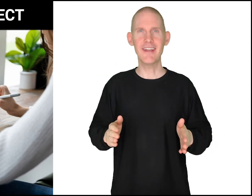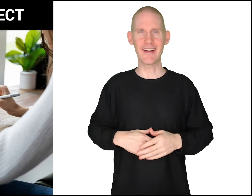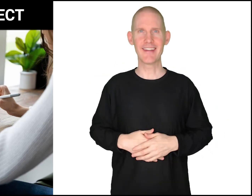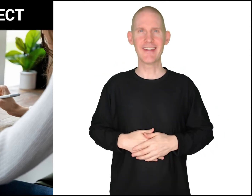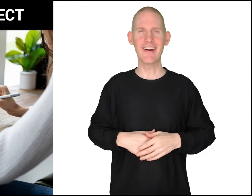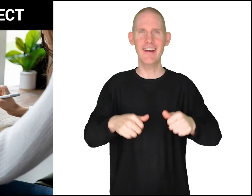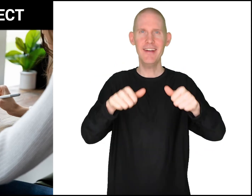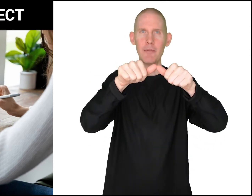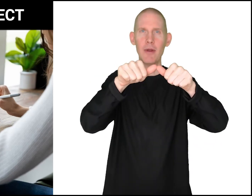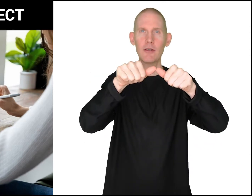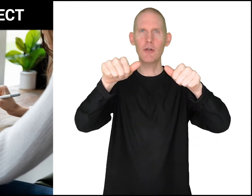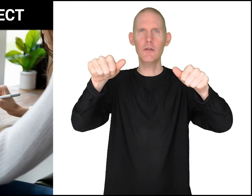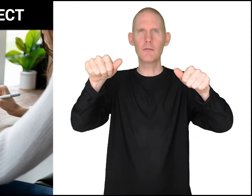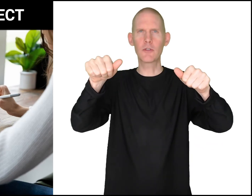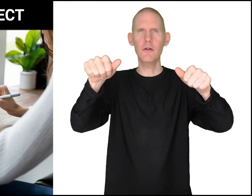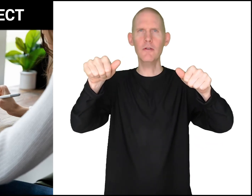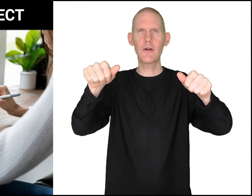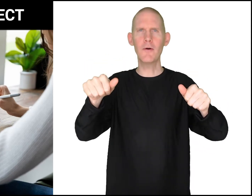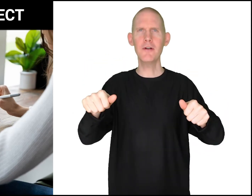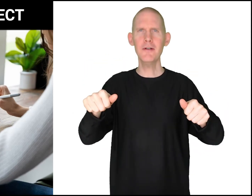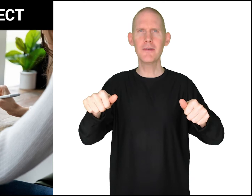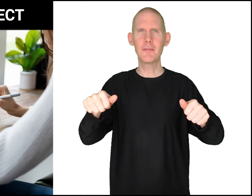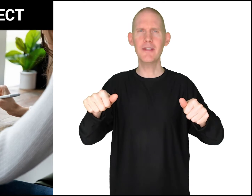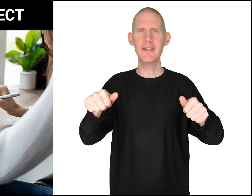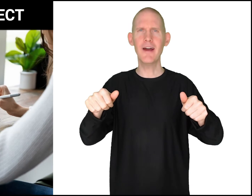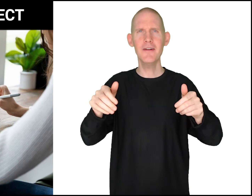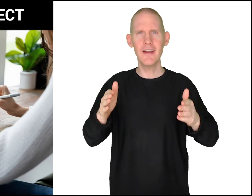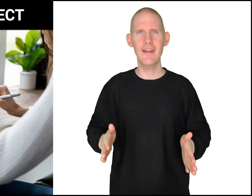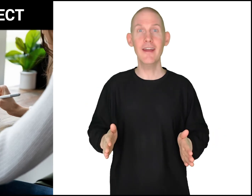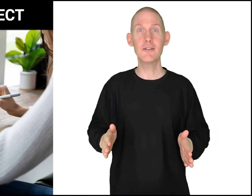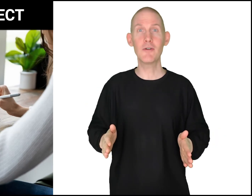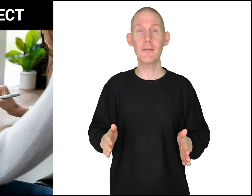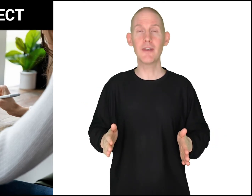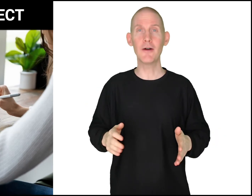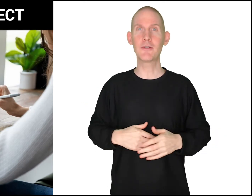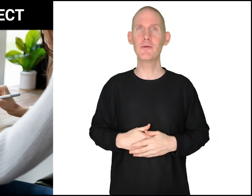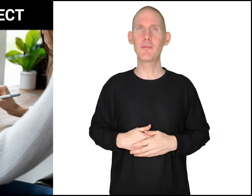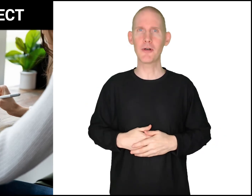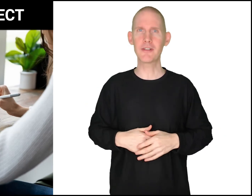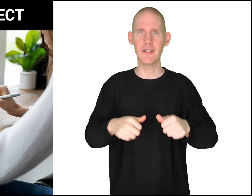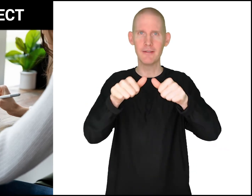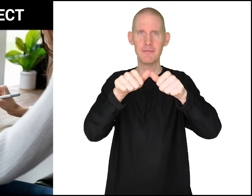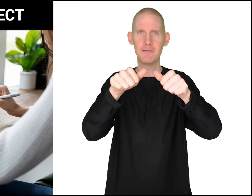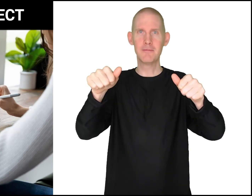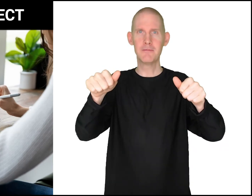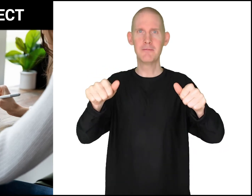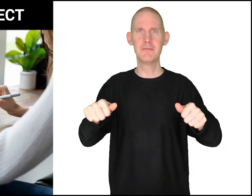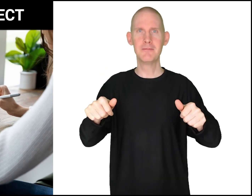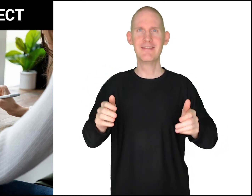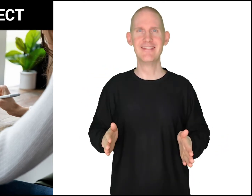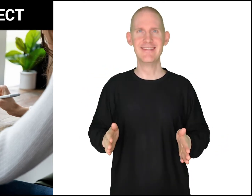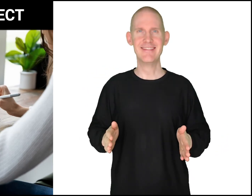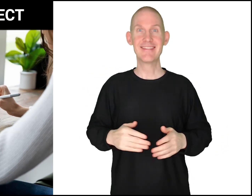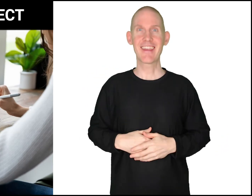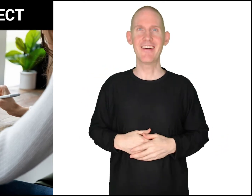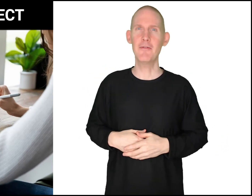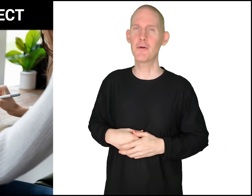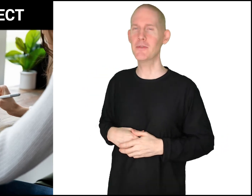architect, all right? Make sure you turn the corner, put it down, and then drop down to person. All right, from the